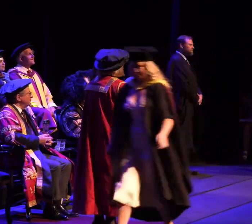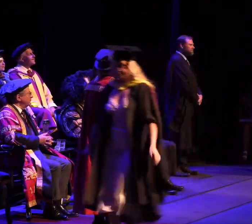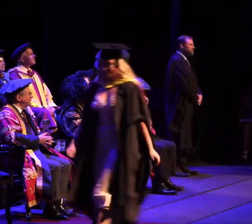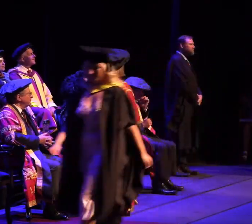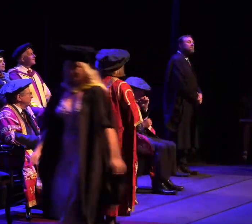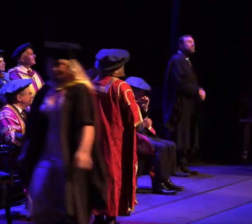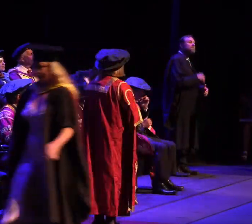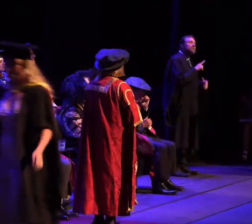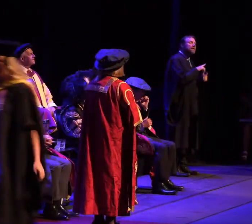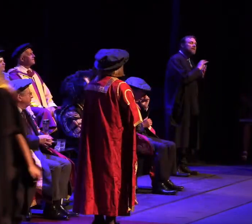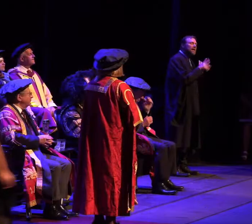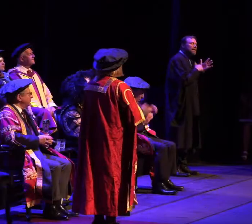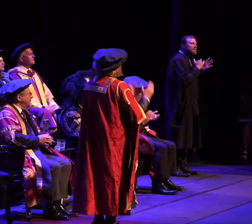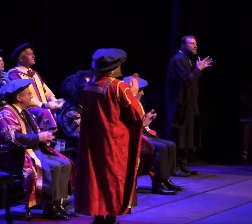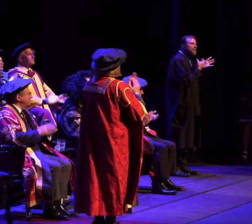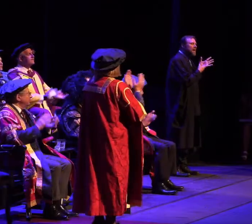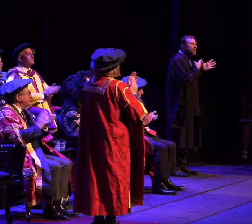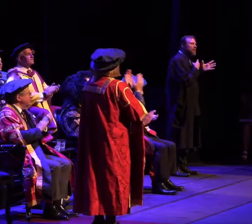Kyla Zara Scott.